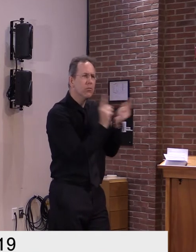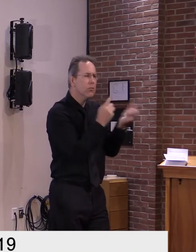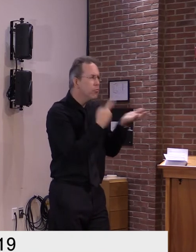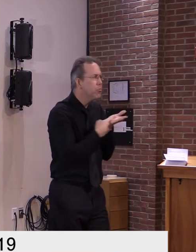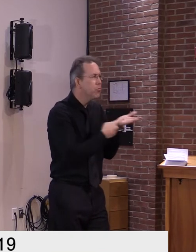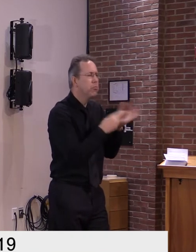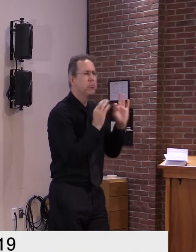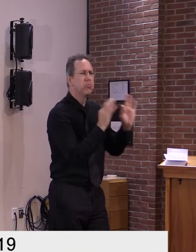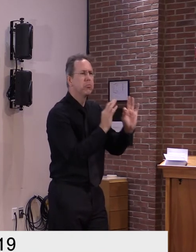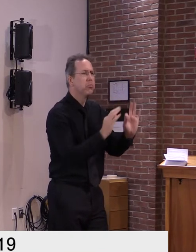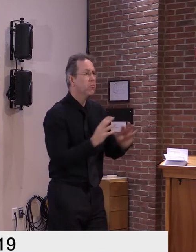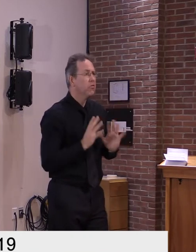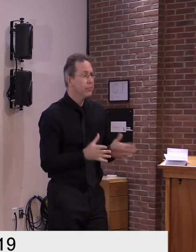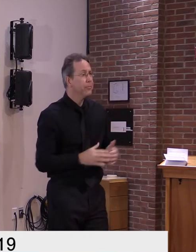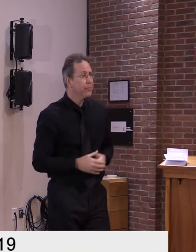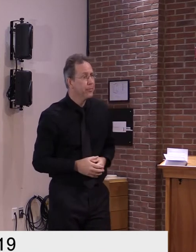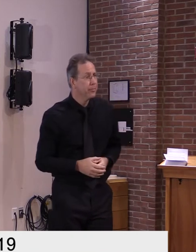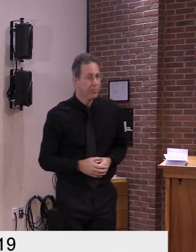Thank you.